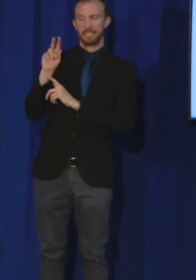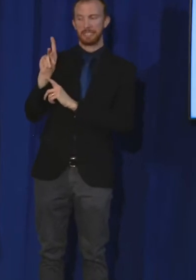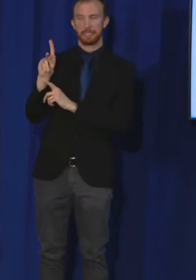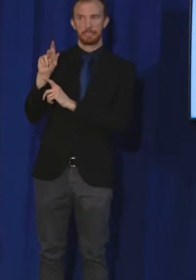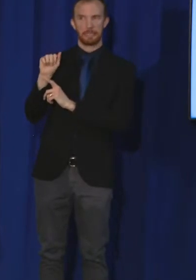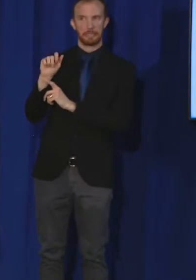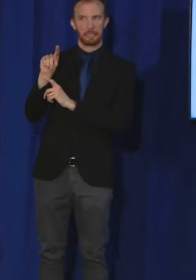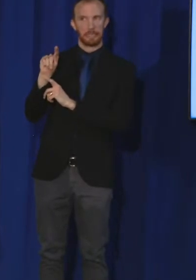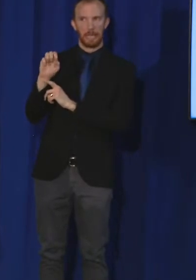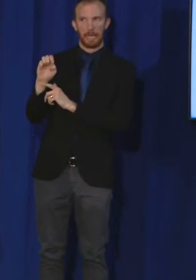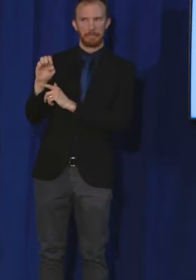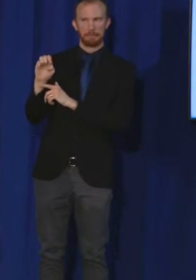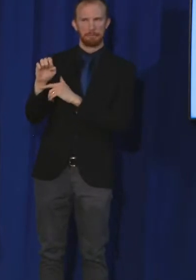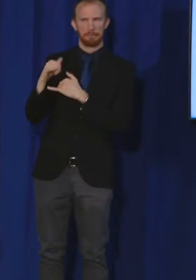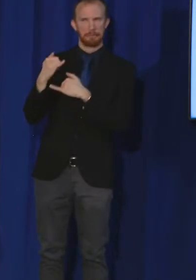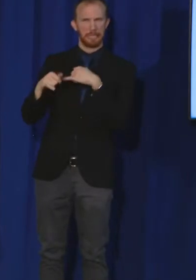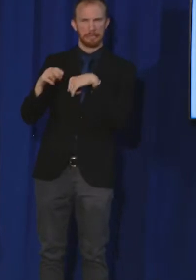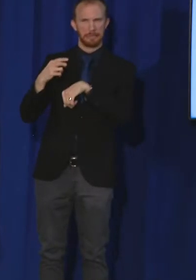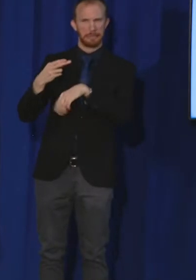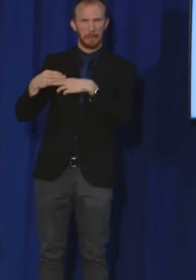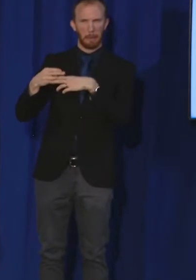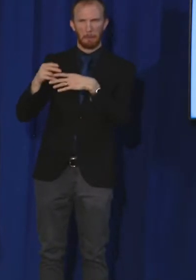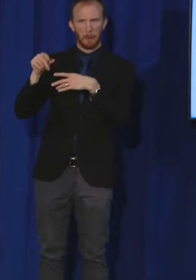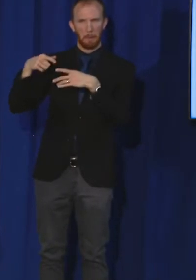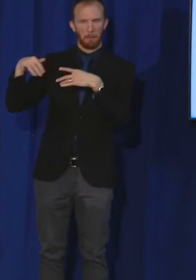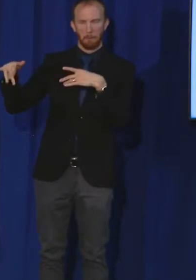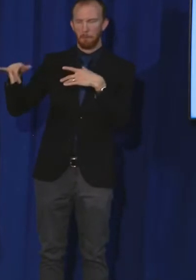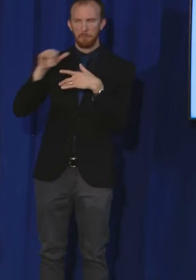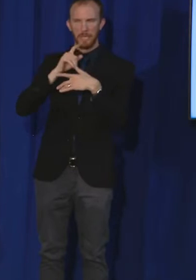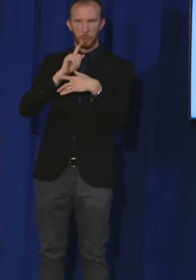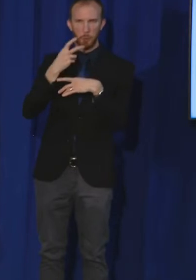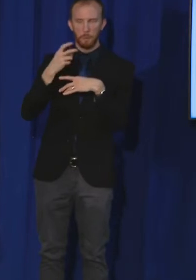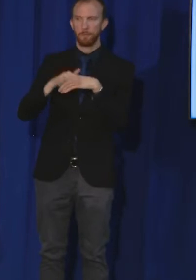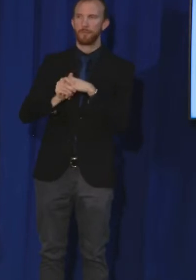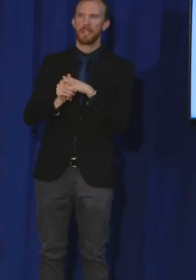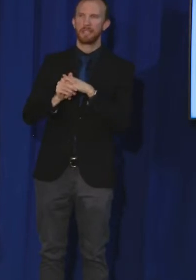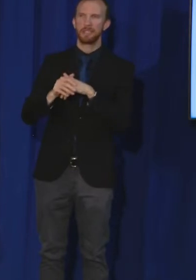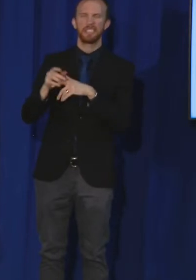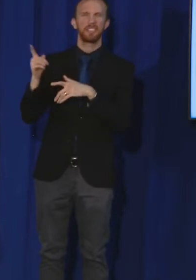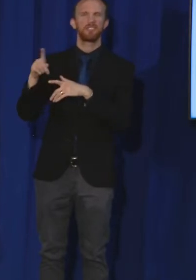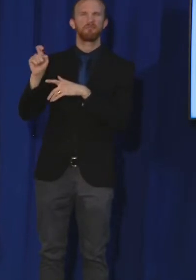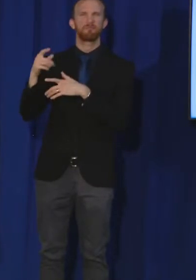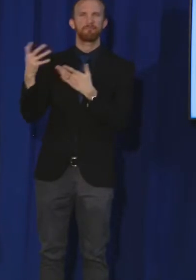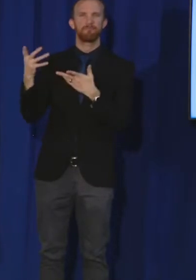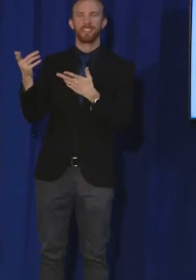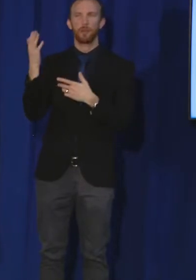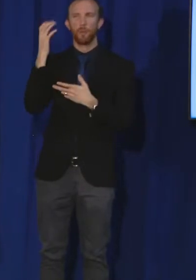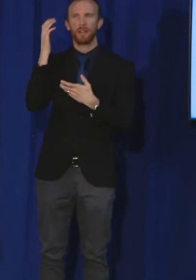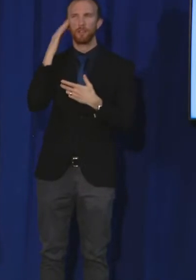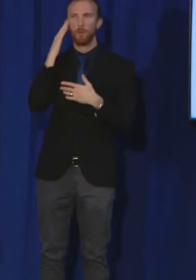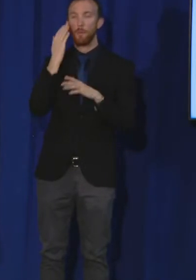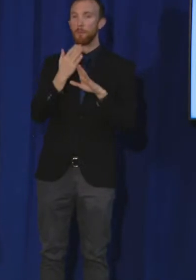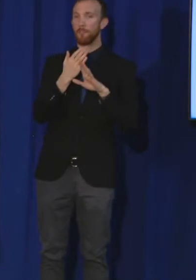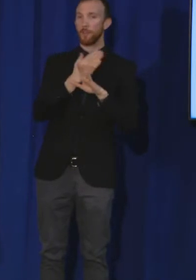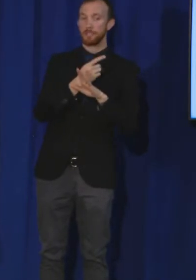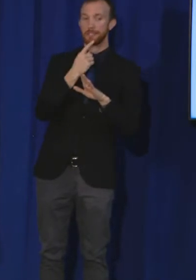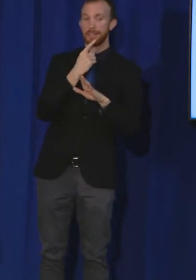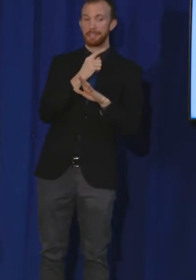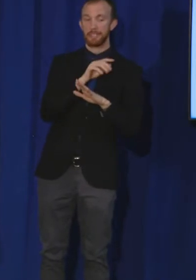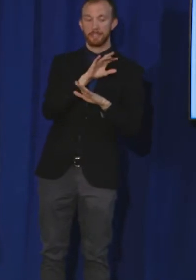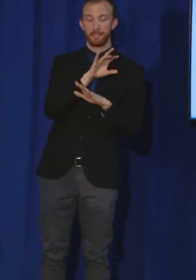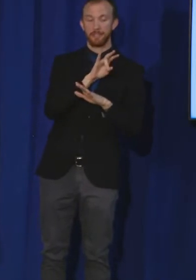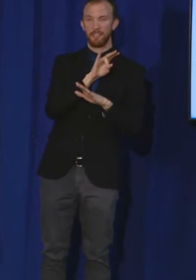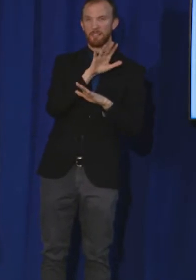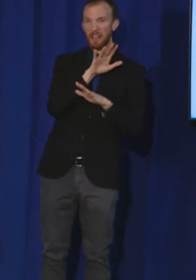Kaguiran. I'm not sure if I'm pronouncing that correctly. She's asking about the recommendation, the lowering from 75 to 65 years